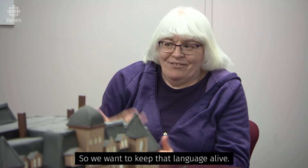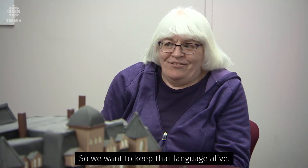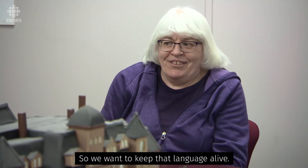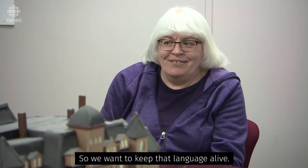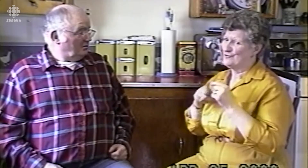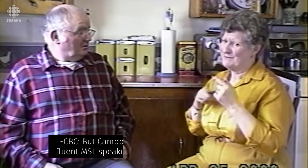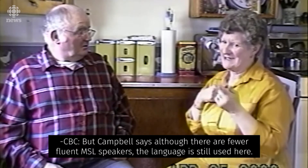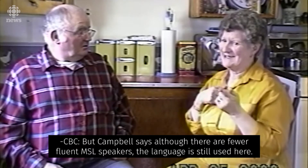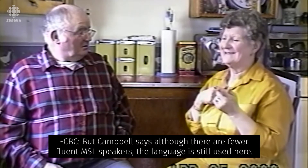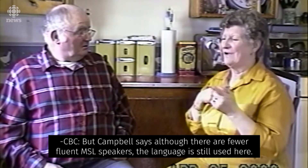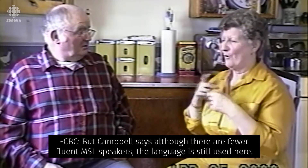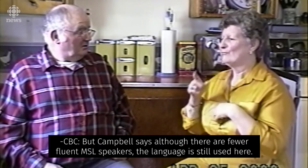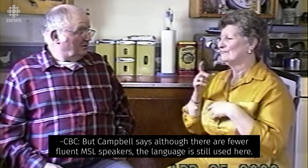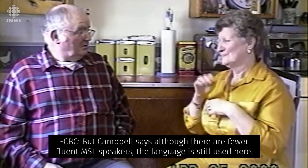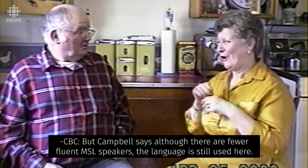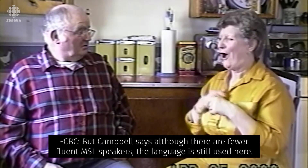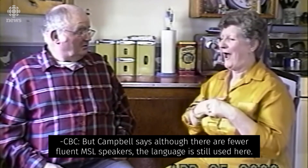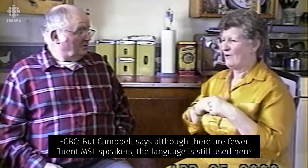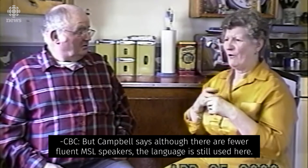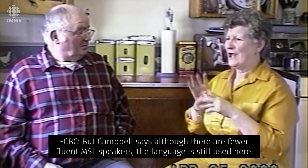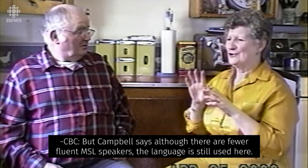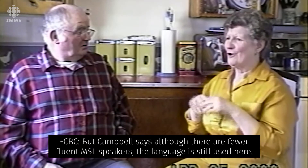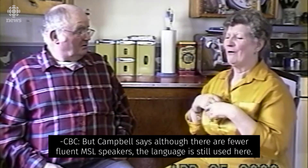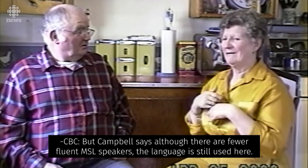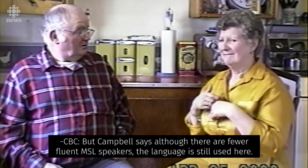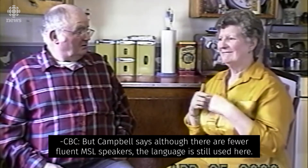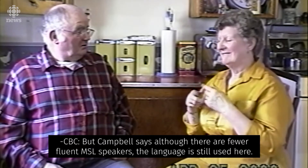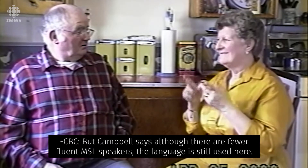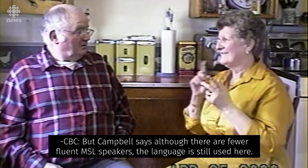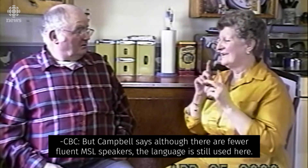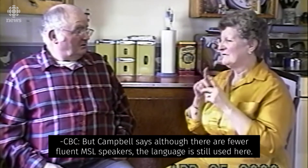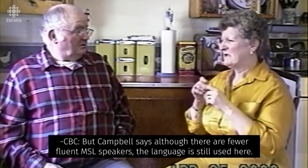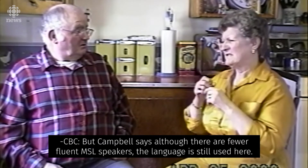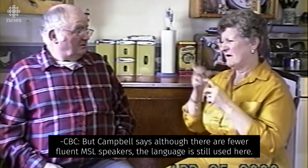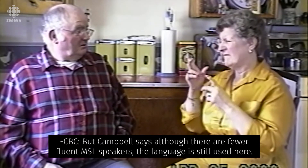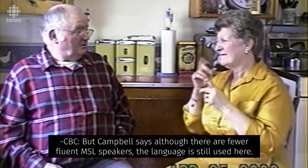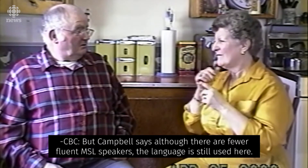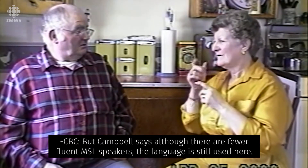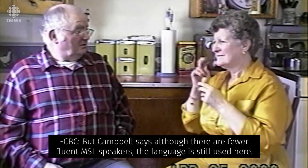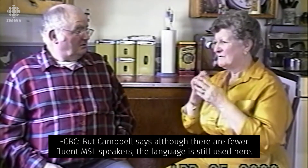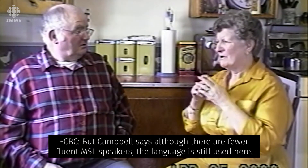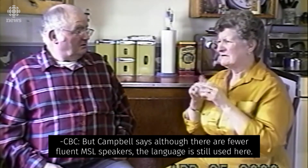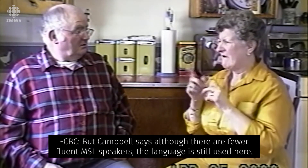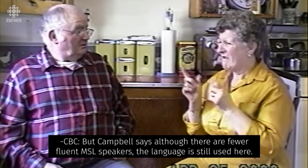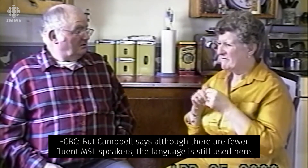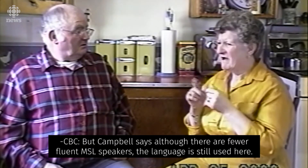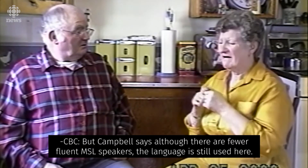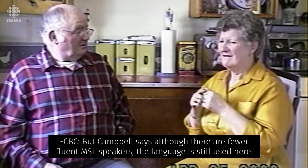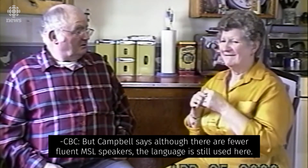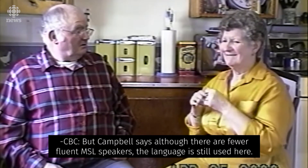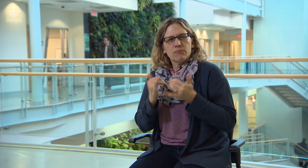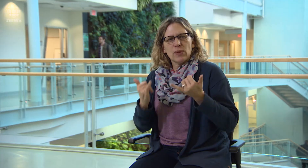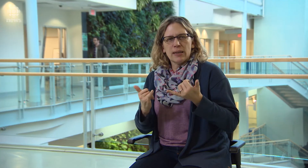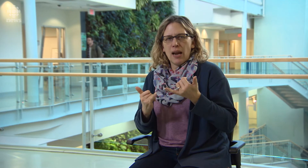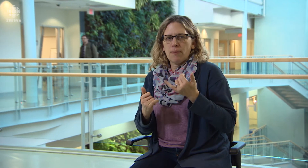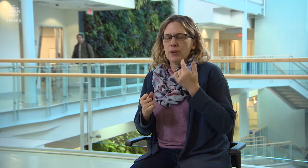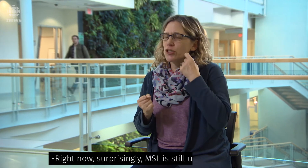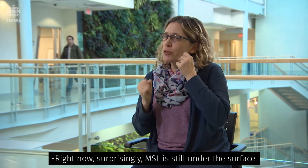alive. But Campbell says although there are fewer fluent MSL speakers, the language is still used here. Right